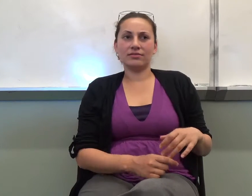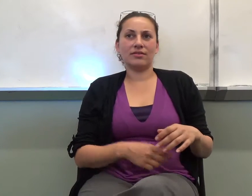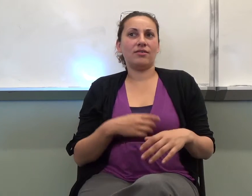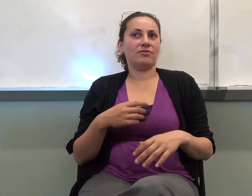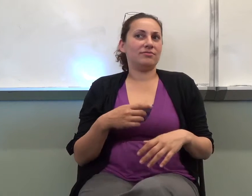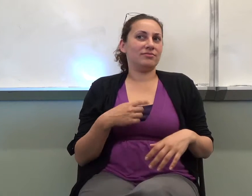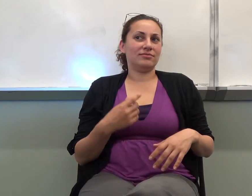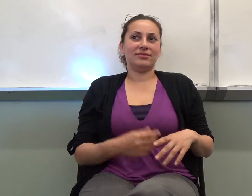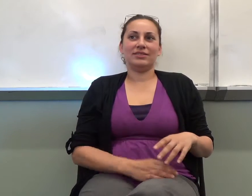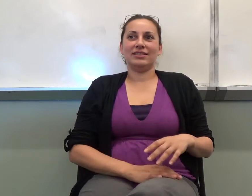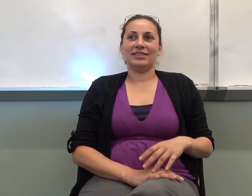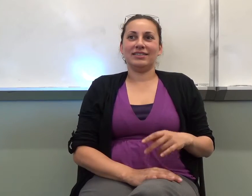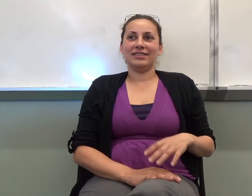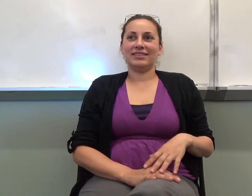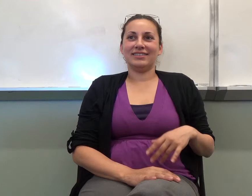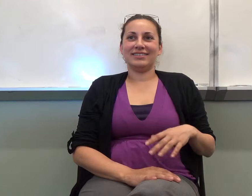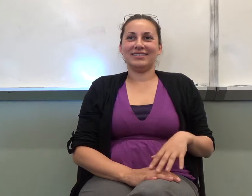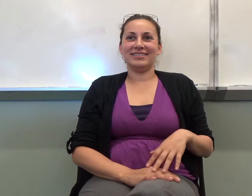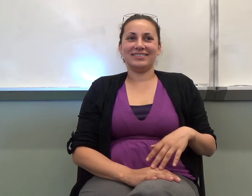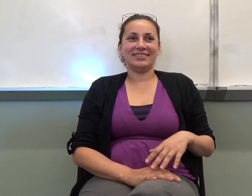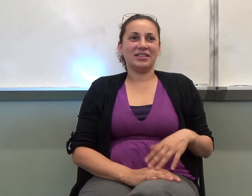And this takes a while, you just have to be patient with it.